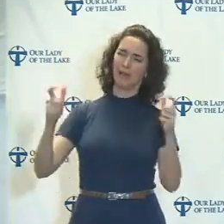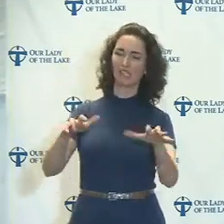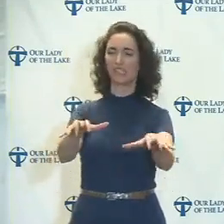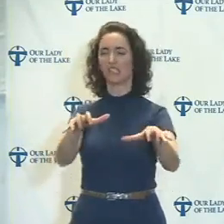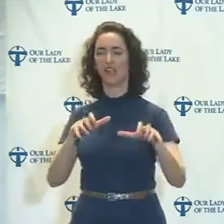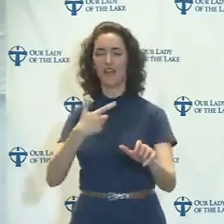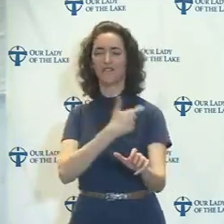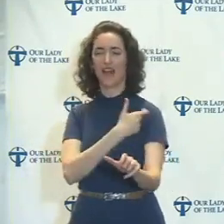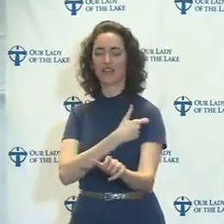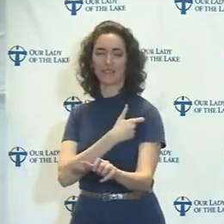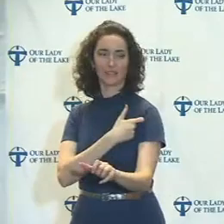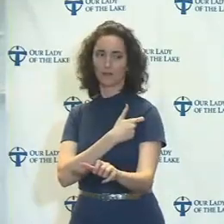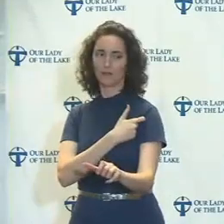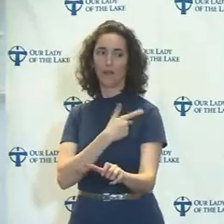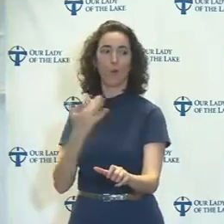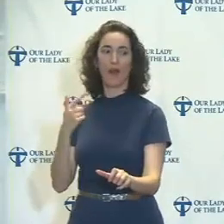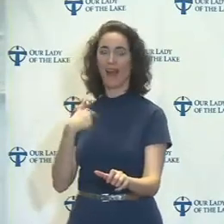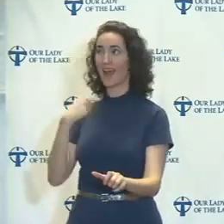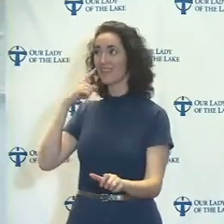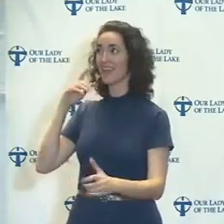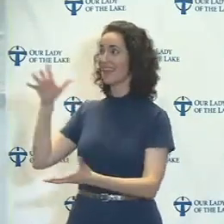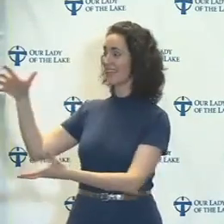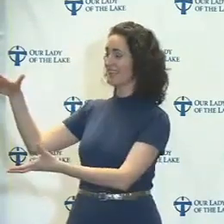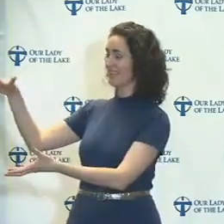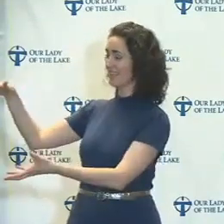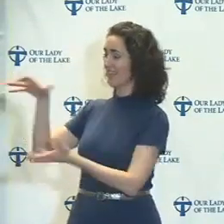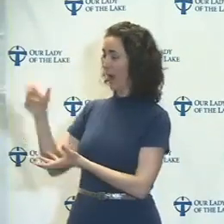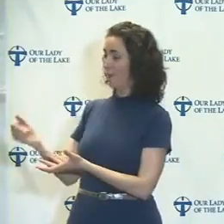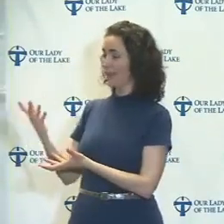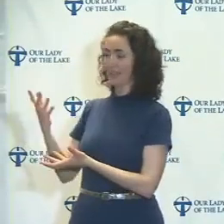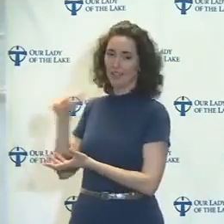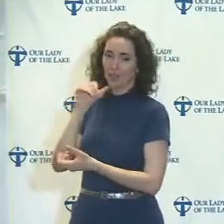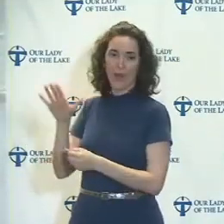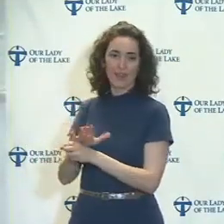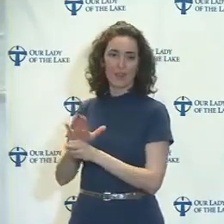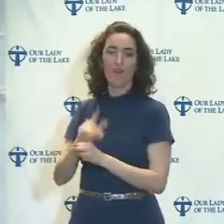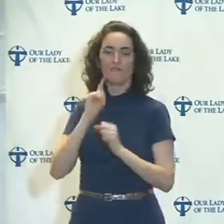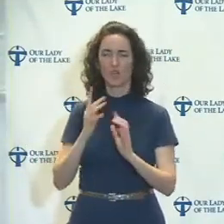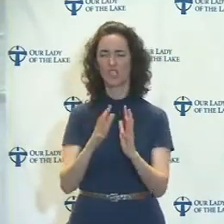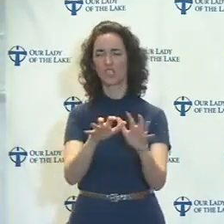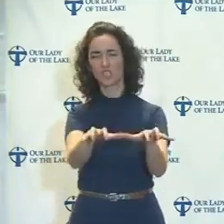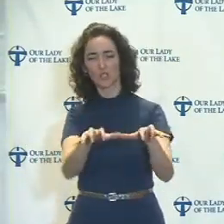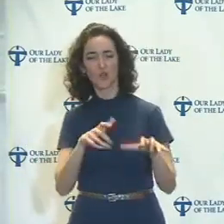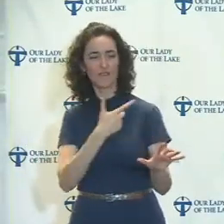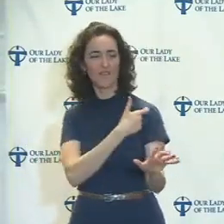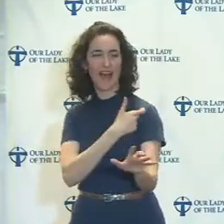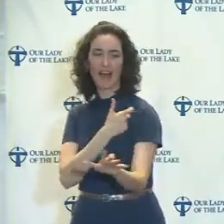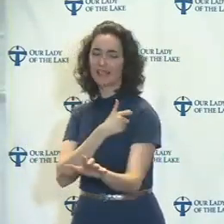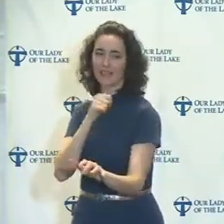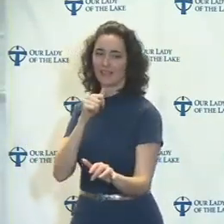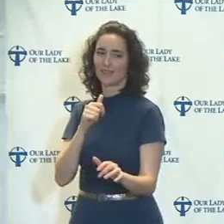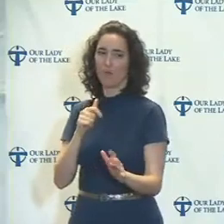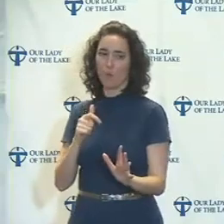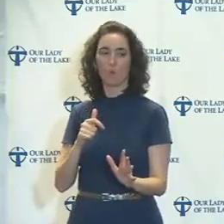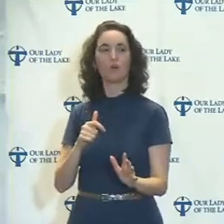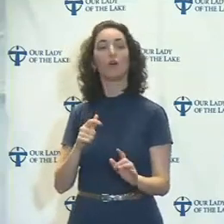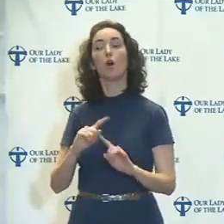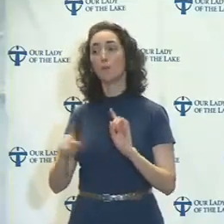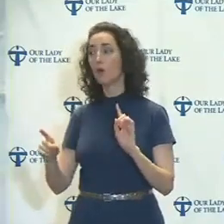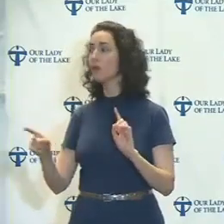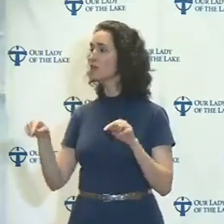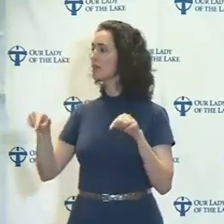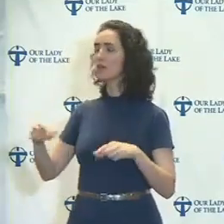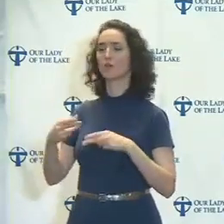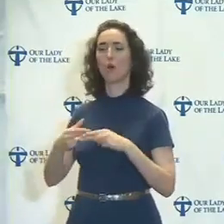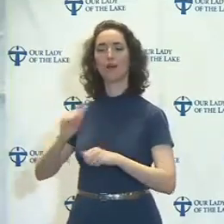now because I don't believe we're receiving the doses necessary to really do mass vaccination. But we are doing community